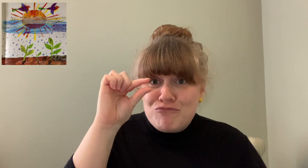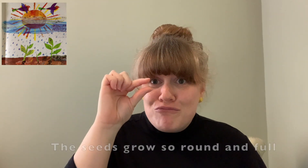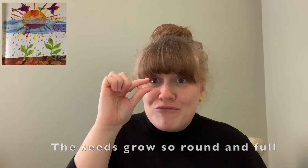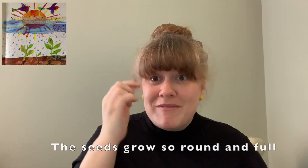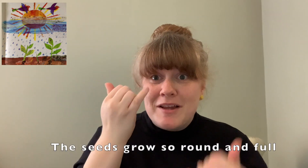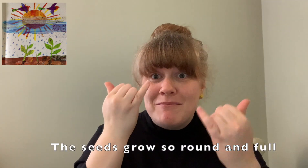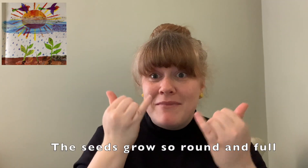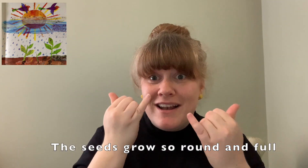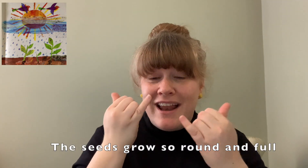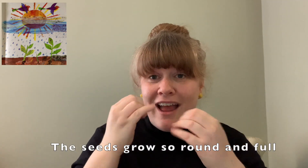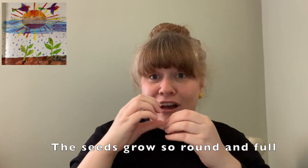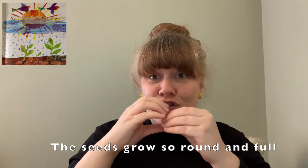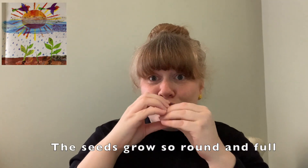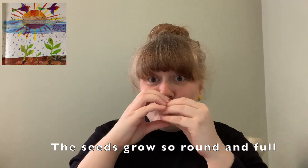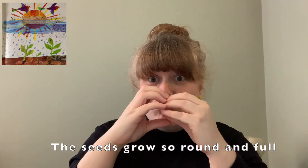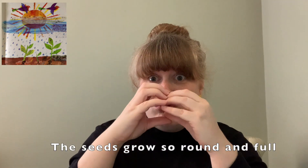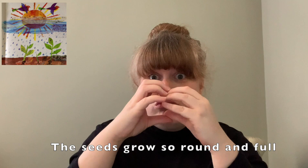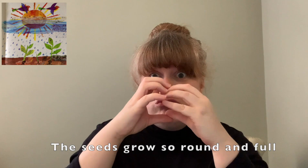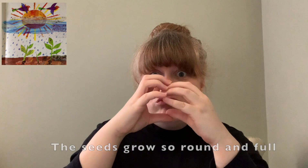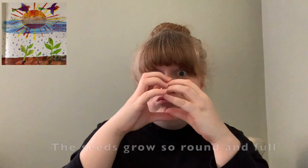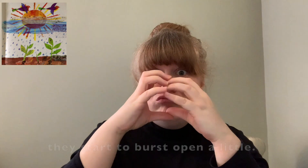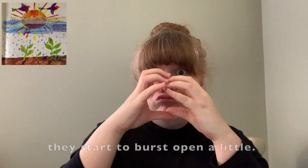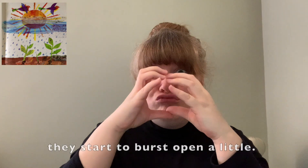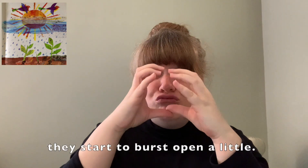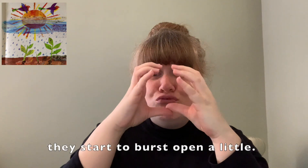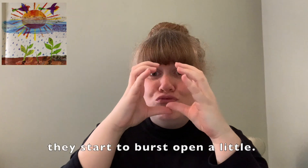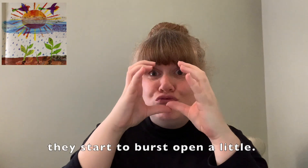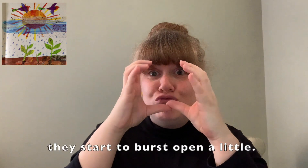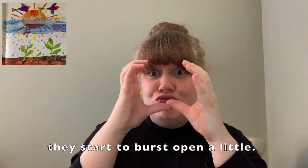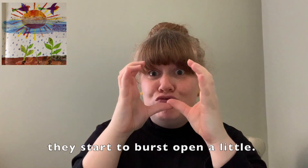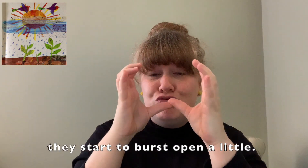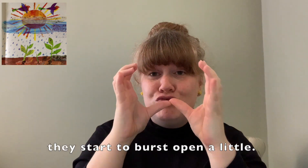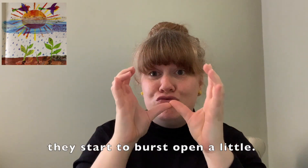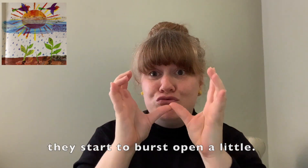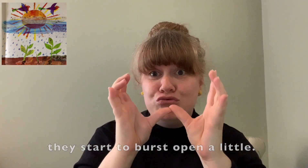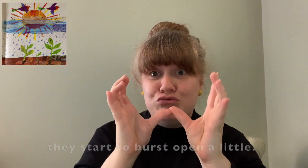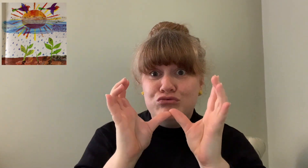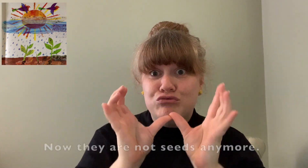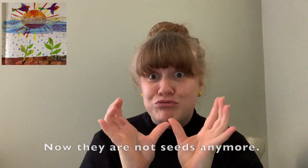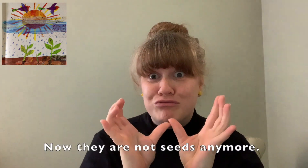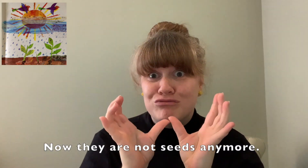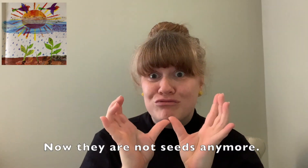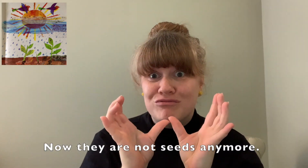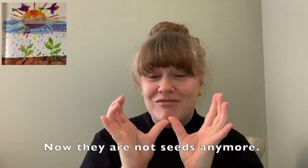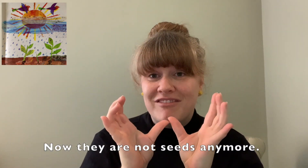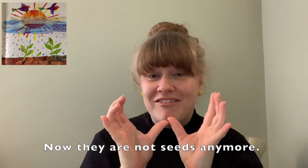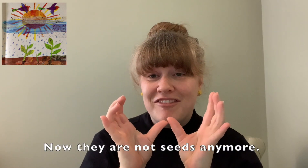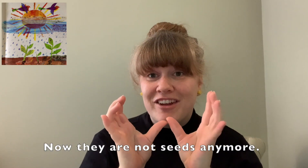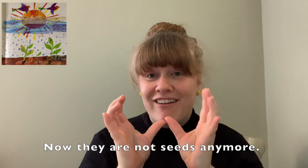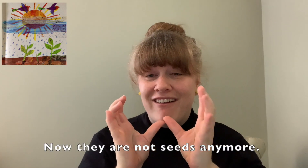The seeds grow so round and full they start to burst open a little. Now they are not seeds